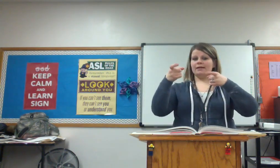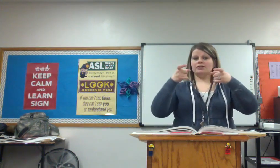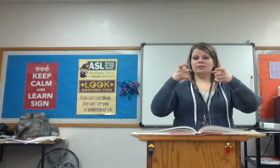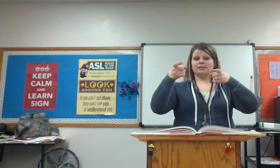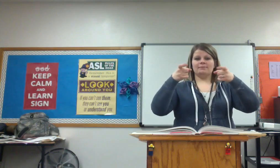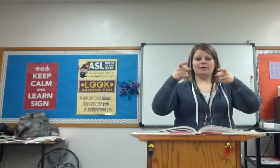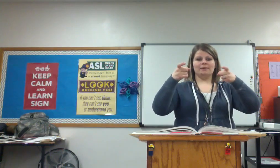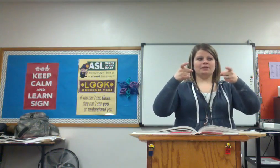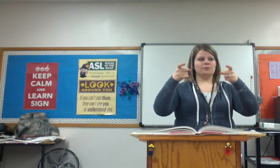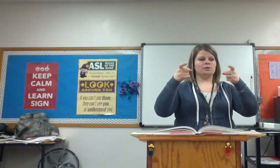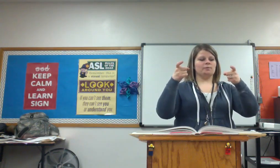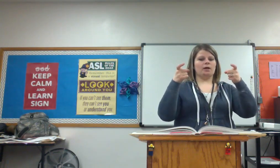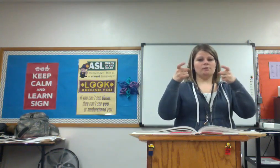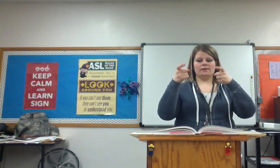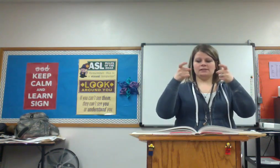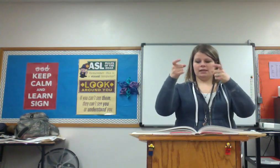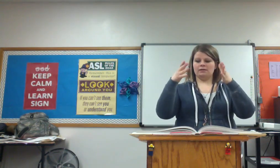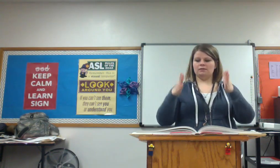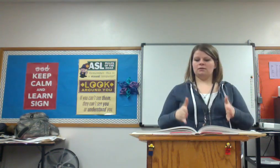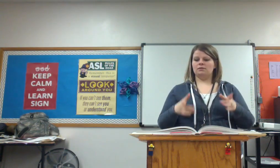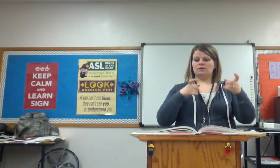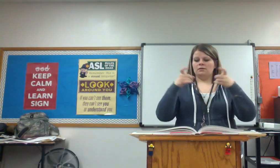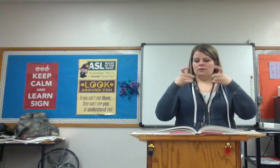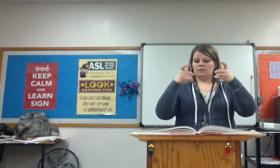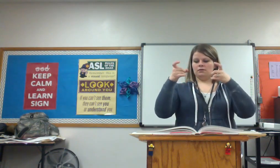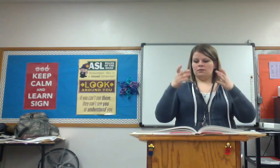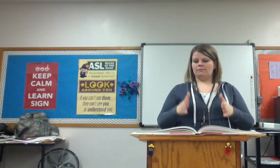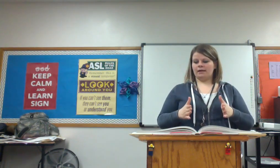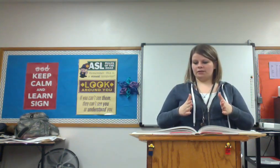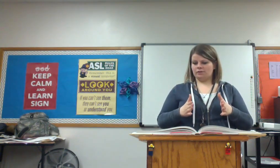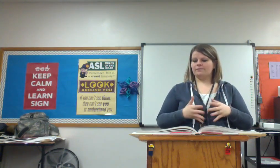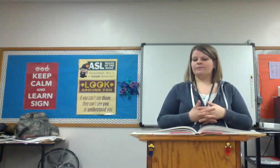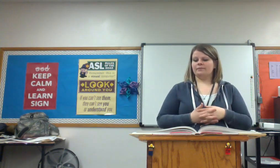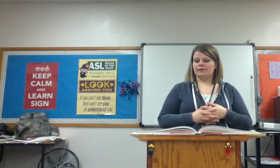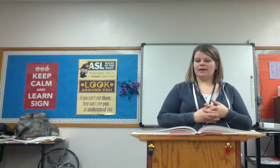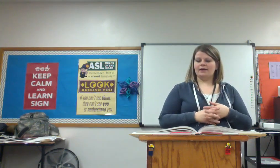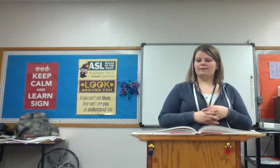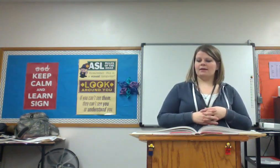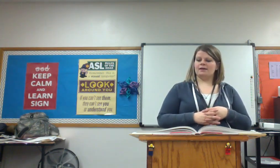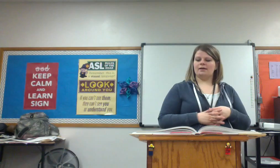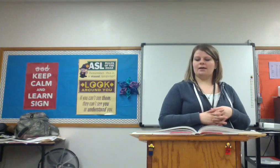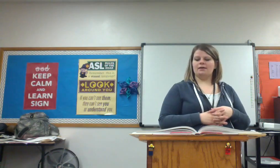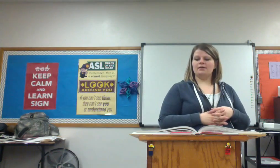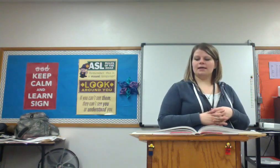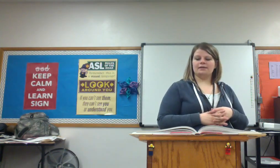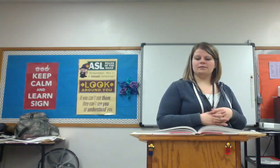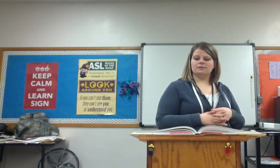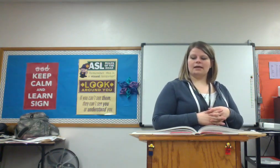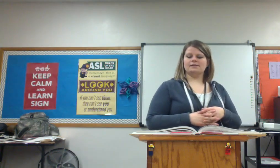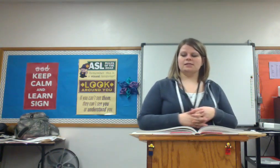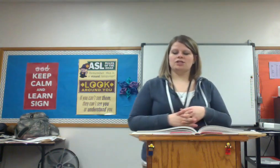Manager is going to be up like this with your palms facing in. Manager. Okay, and then Kenzie,